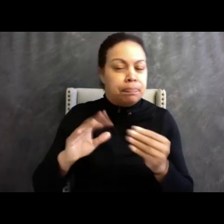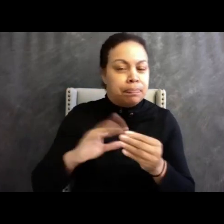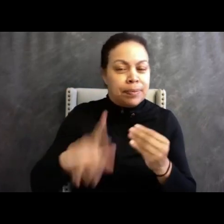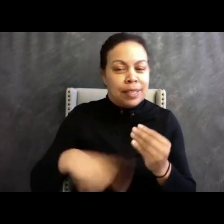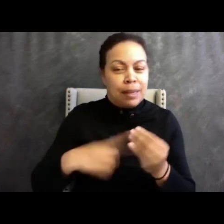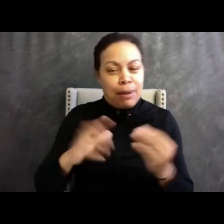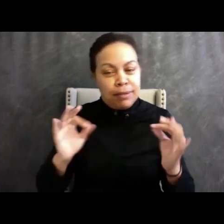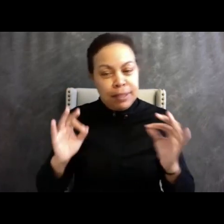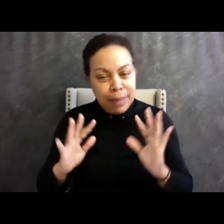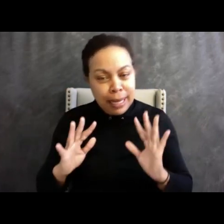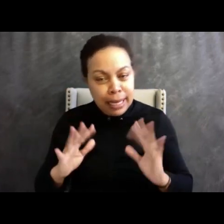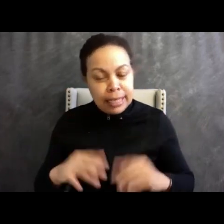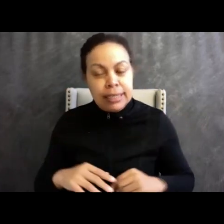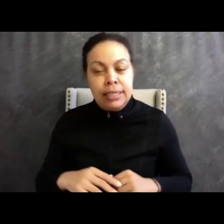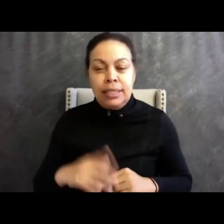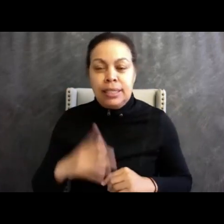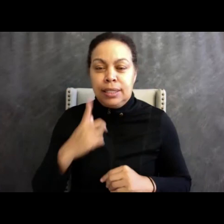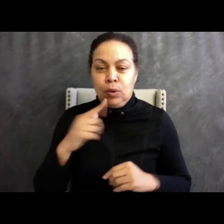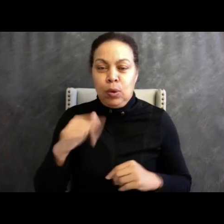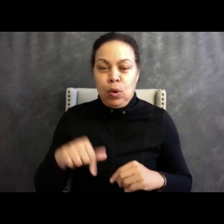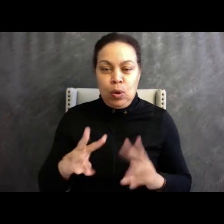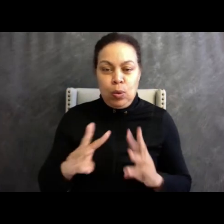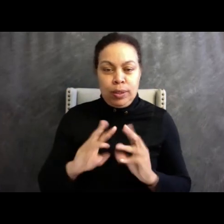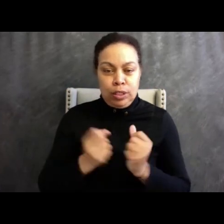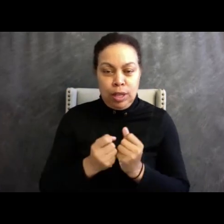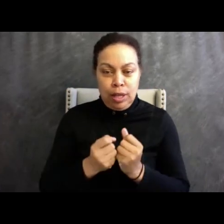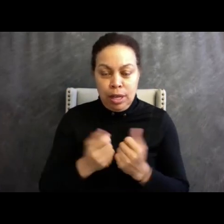feedback for this workshop